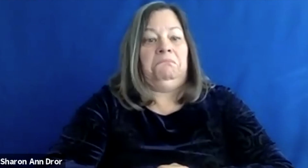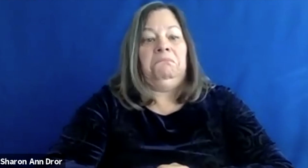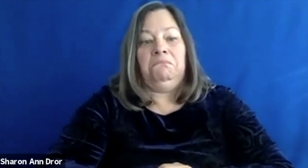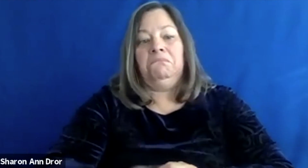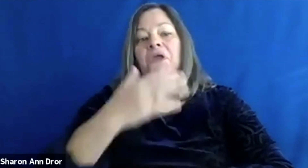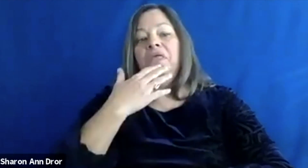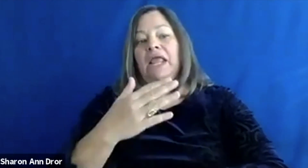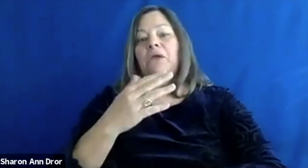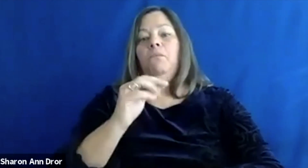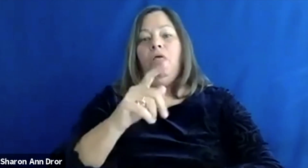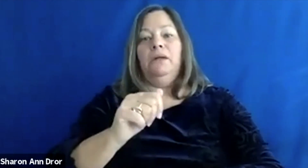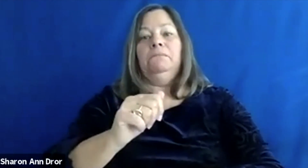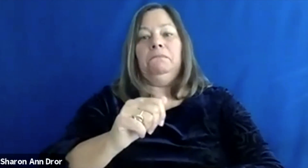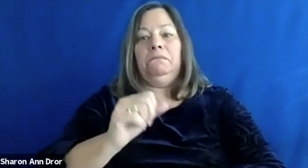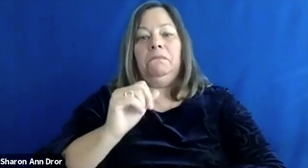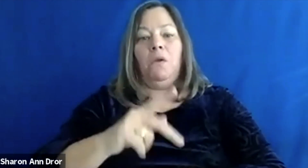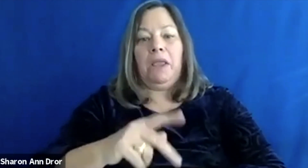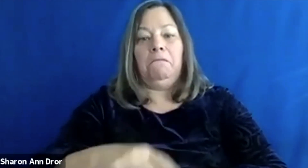Oh, okay. All right, that's good.